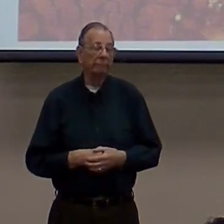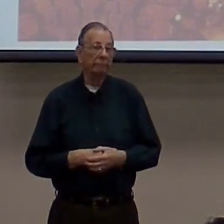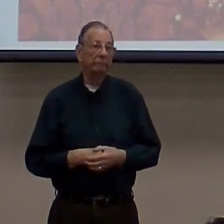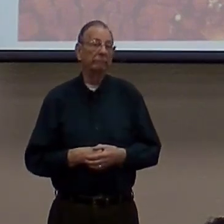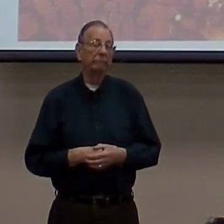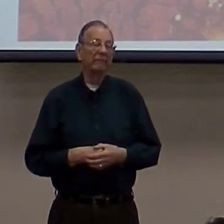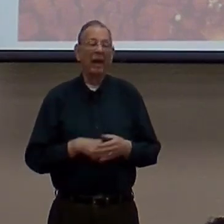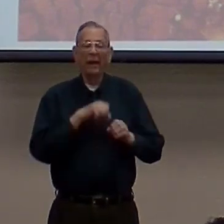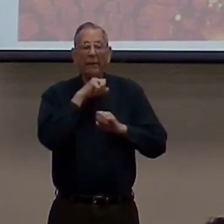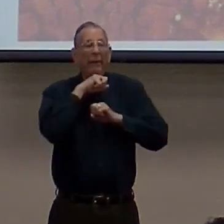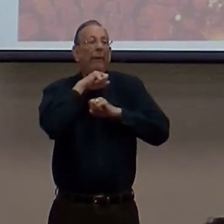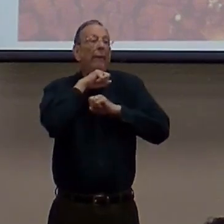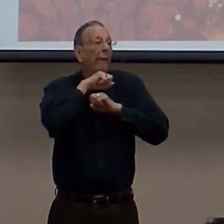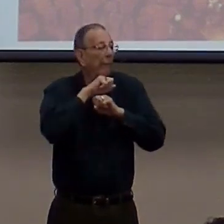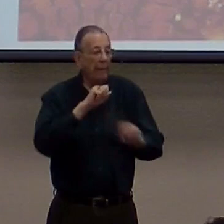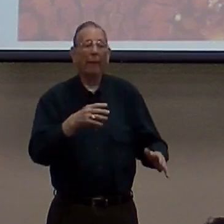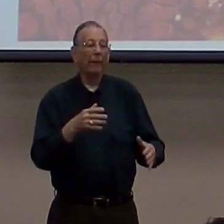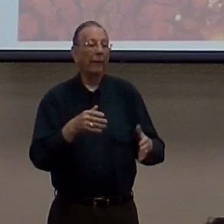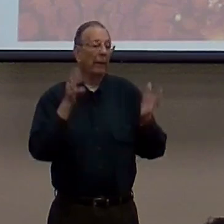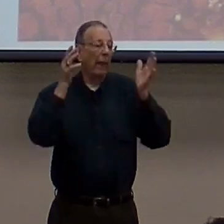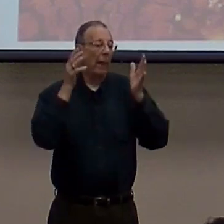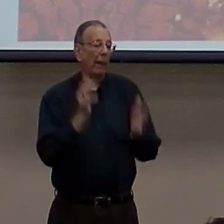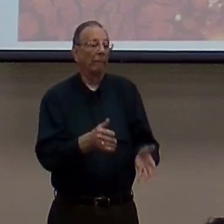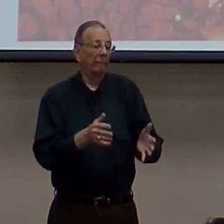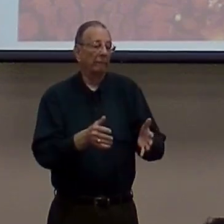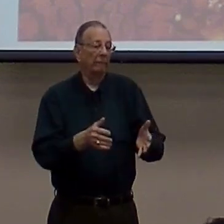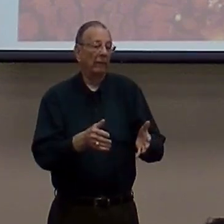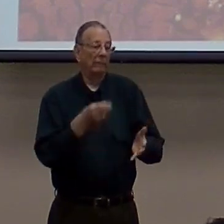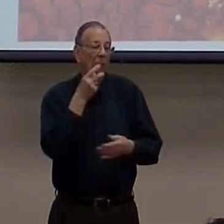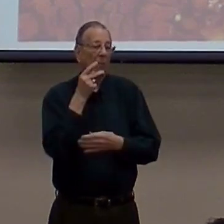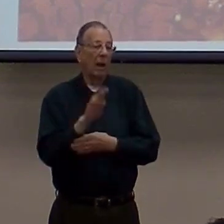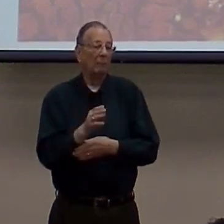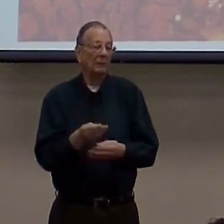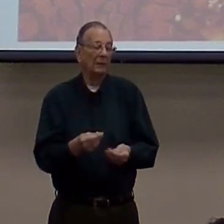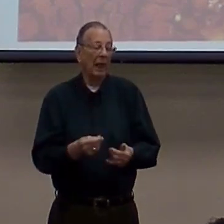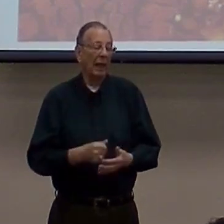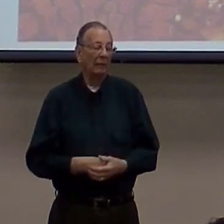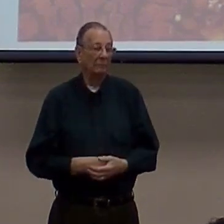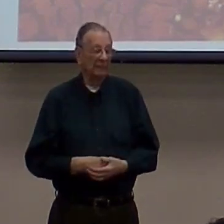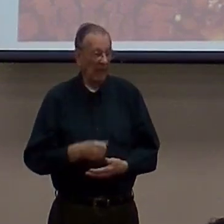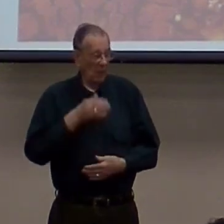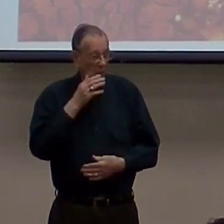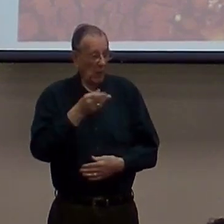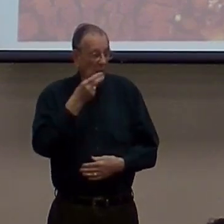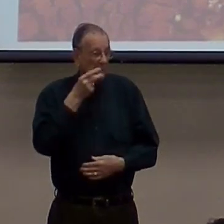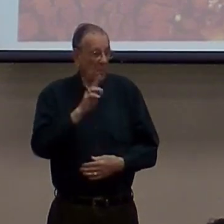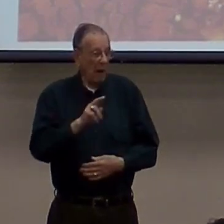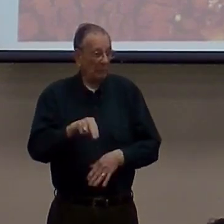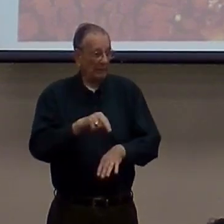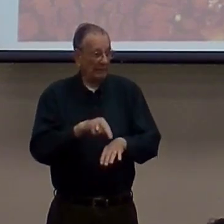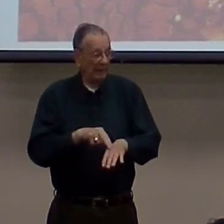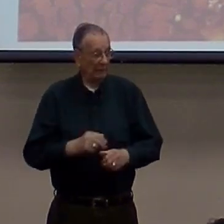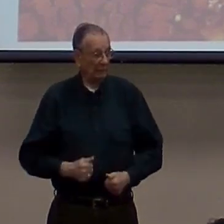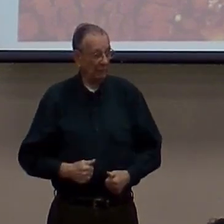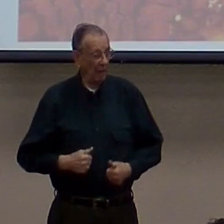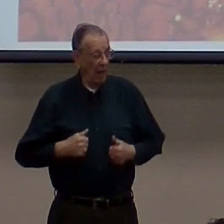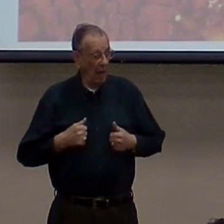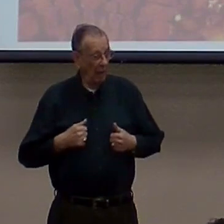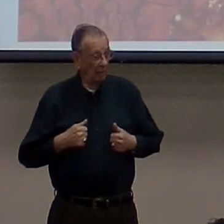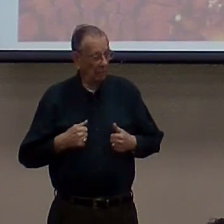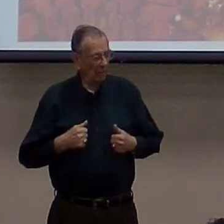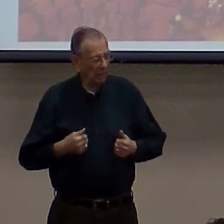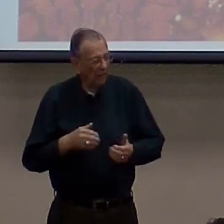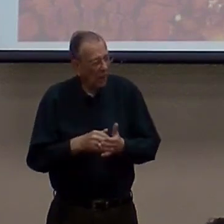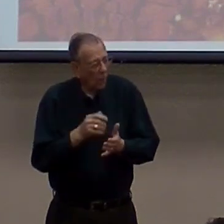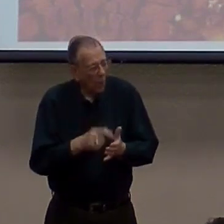There is nothing left of the promised land. And will the promised nation survive? And again,